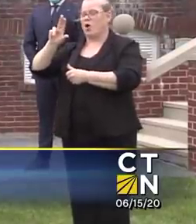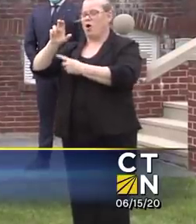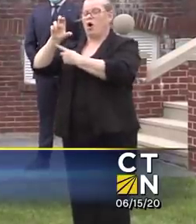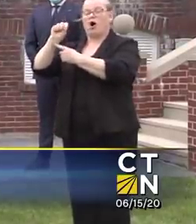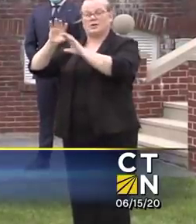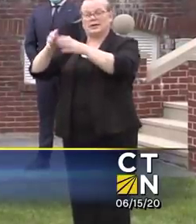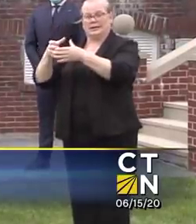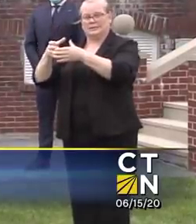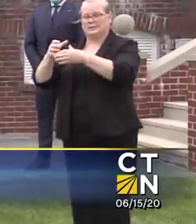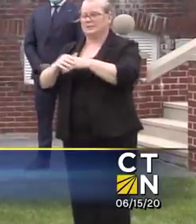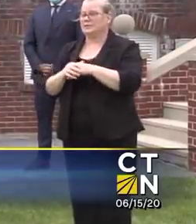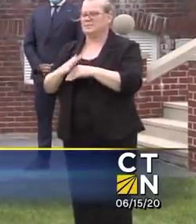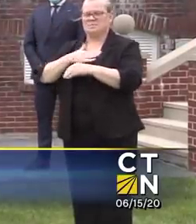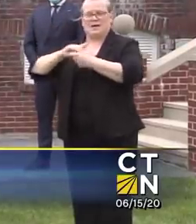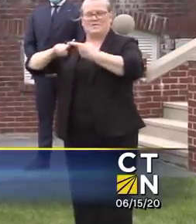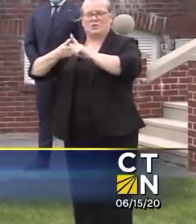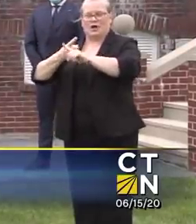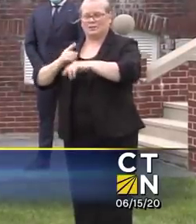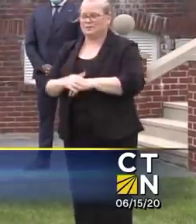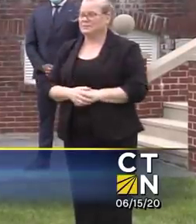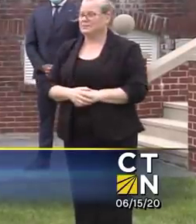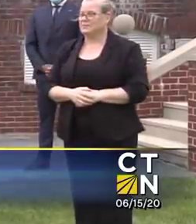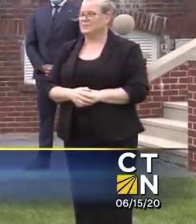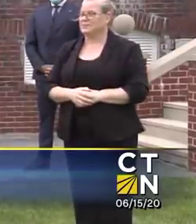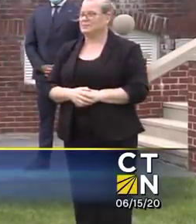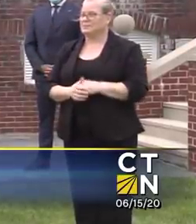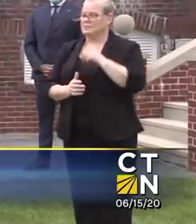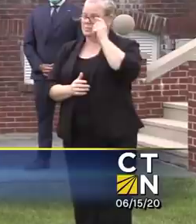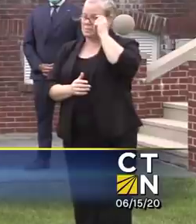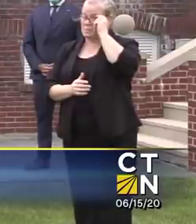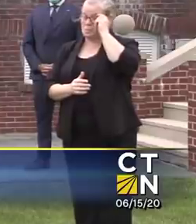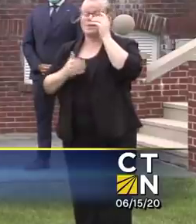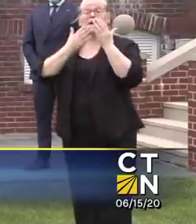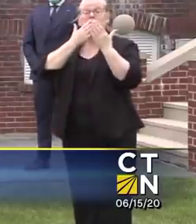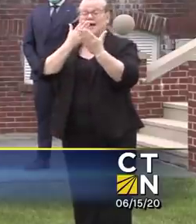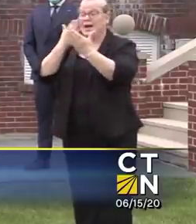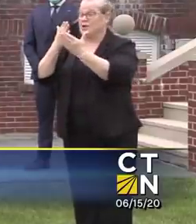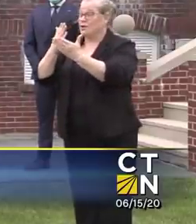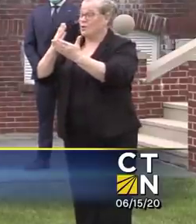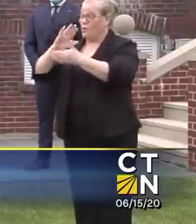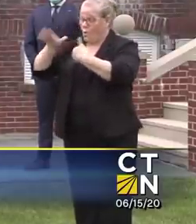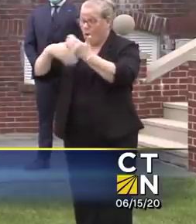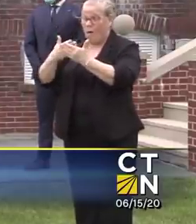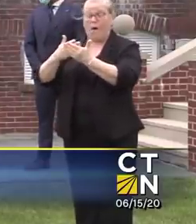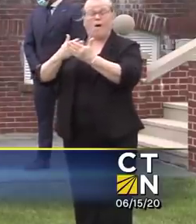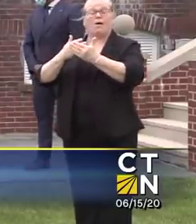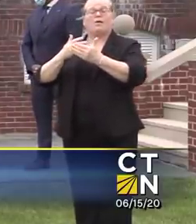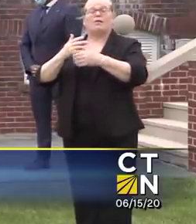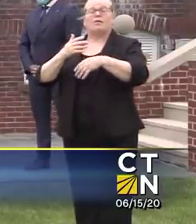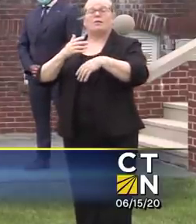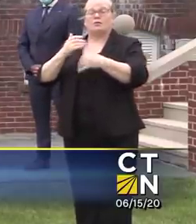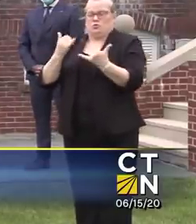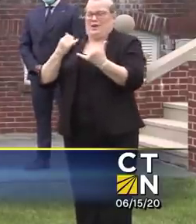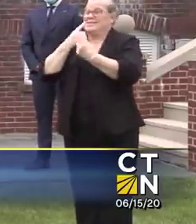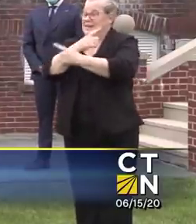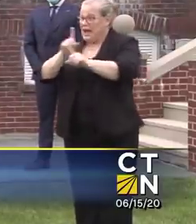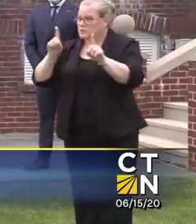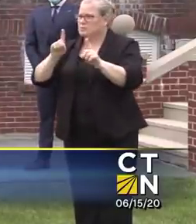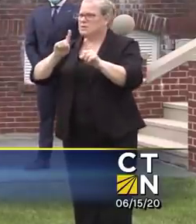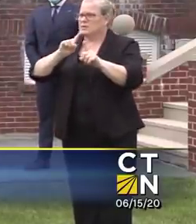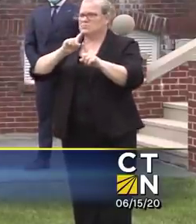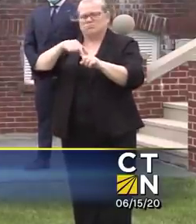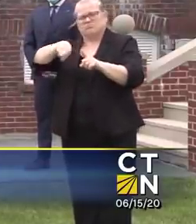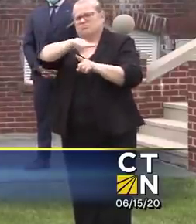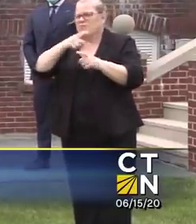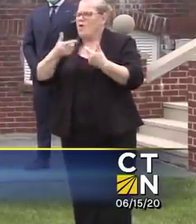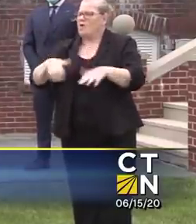think a lot has already been said with respect to today's announcement. I do applaud the governor, his